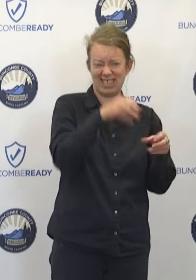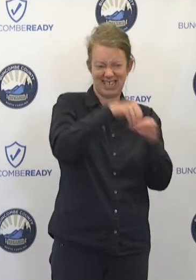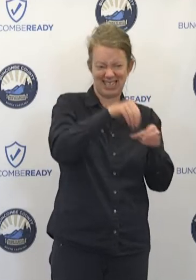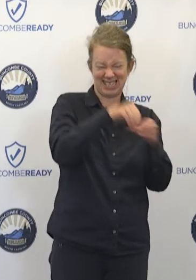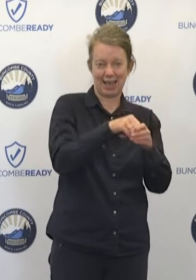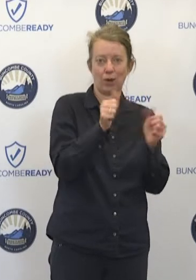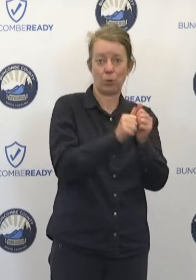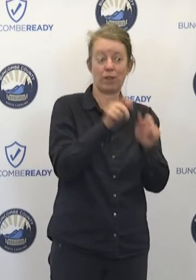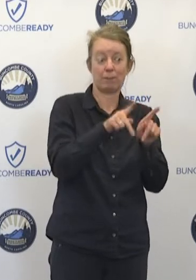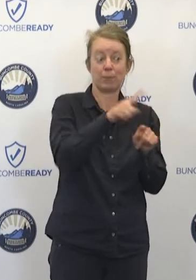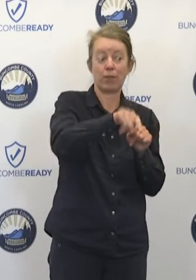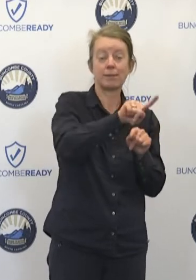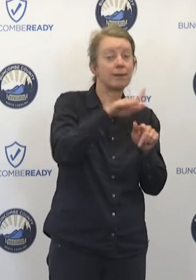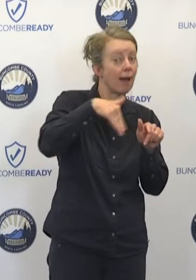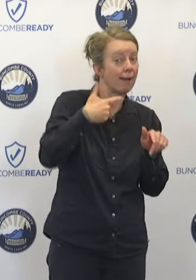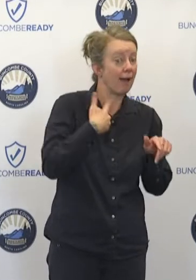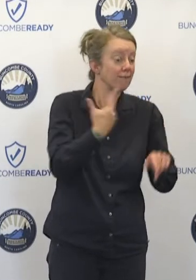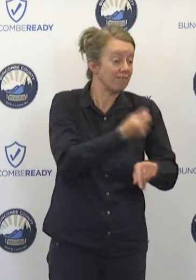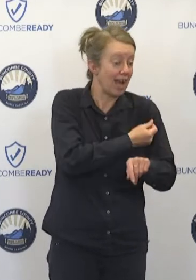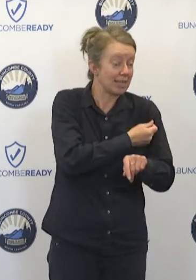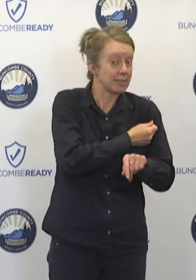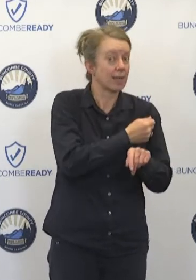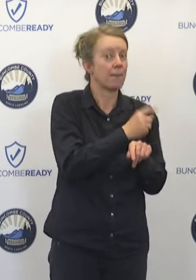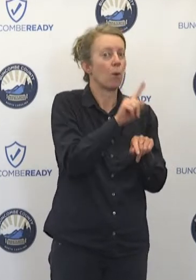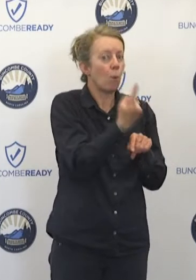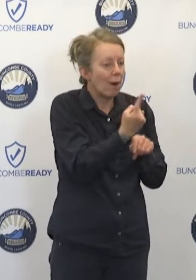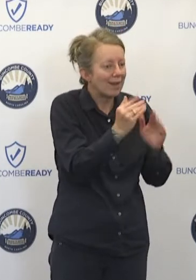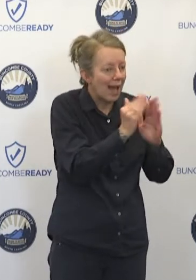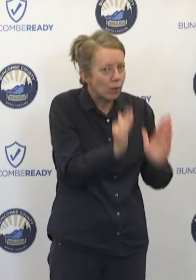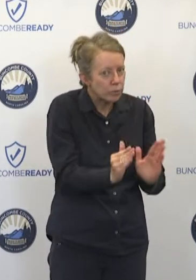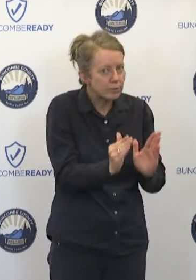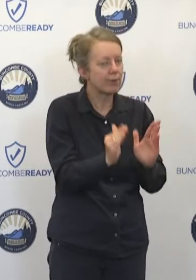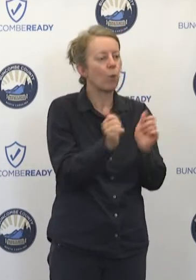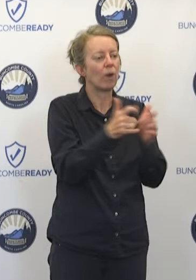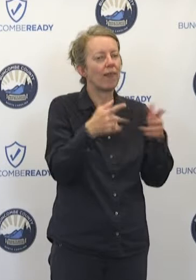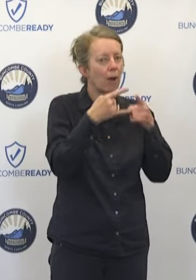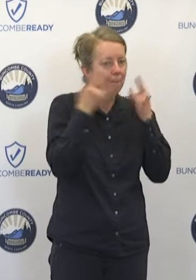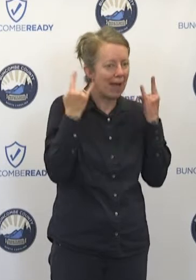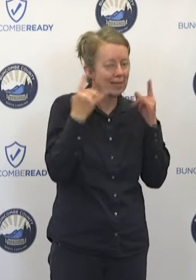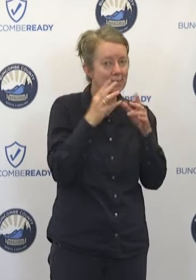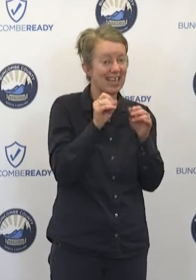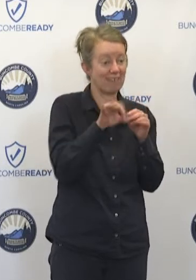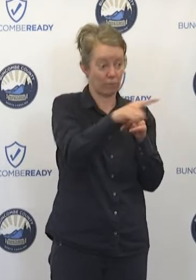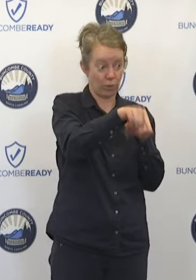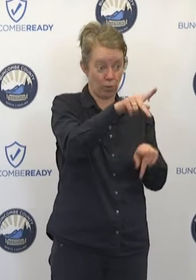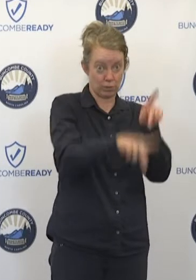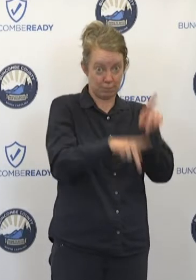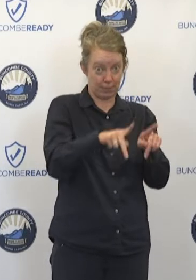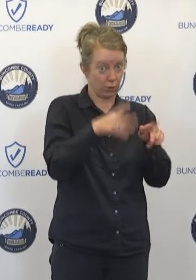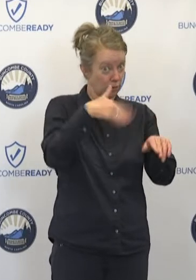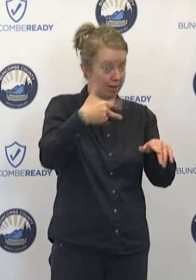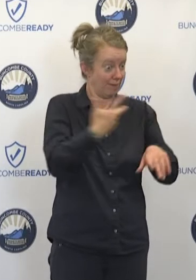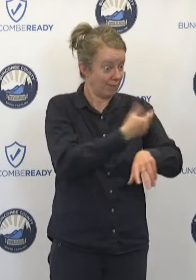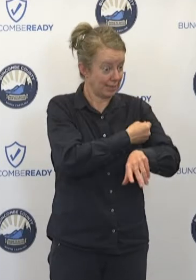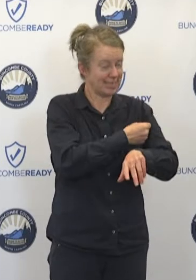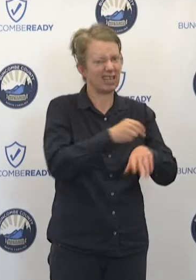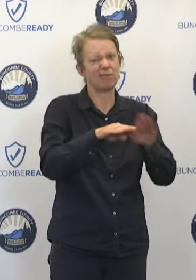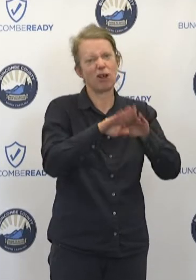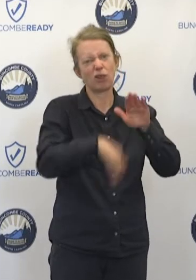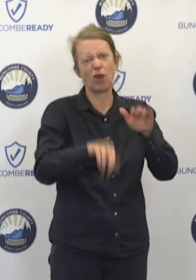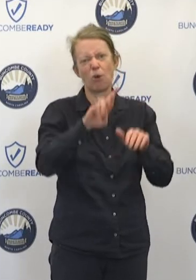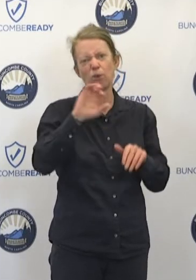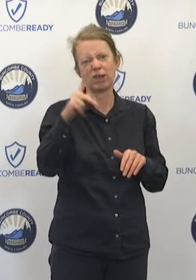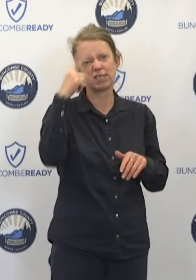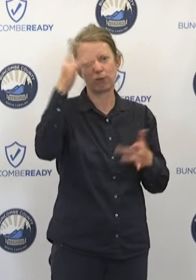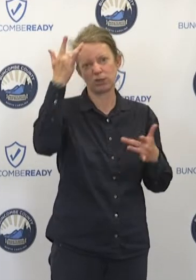single household without a mask if the unvaccinated people are at low risk for severe illness.